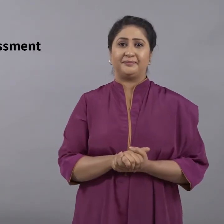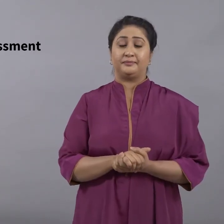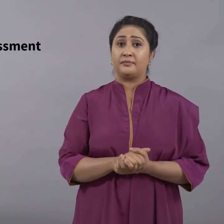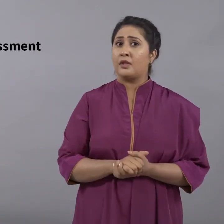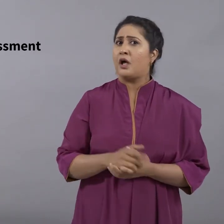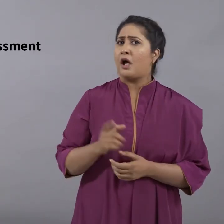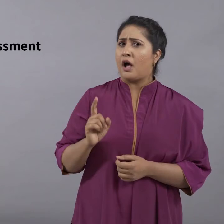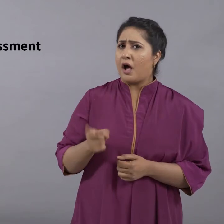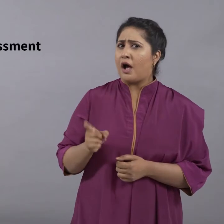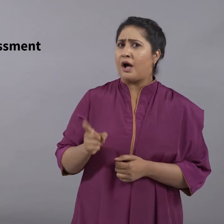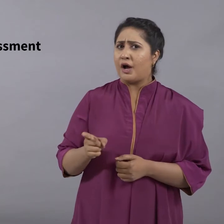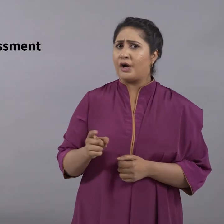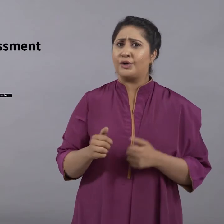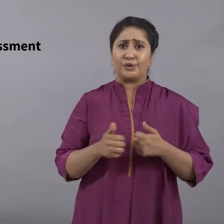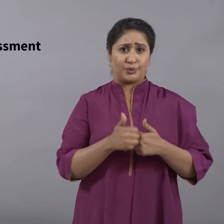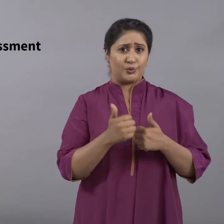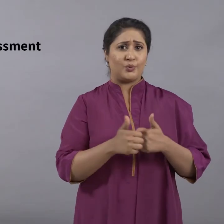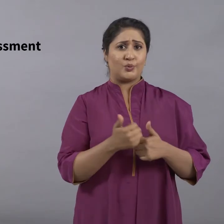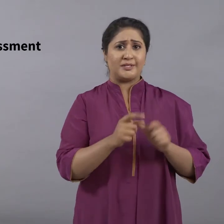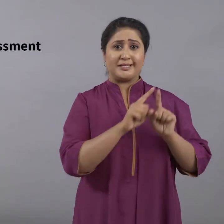Small letters, sample 1.